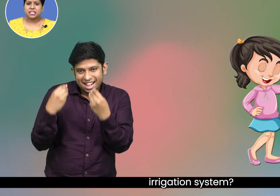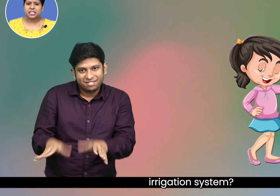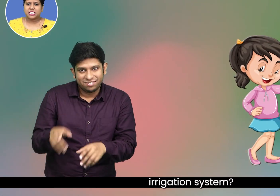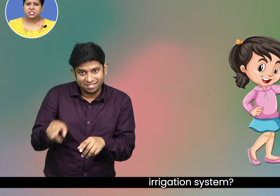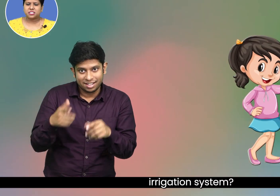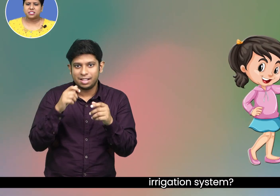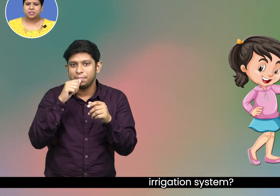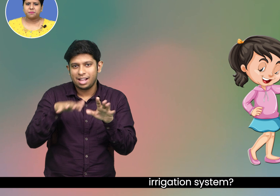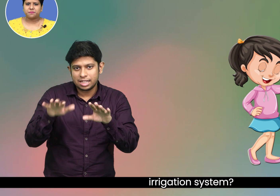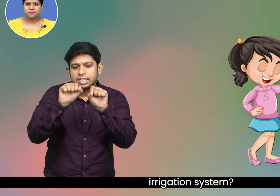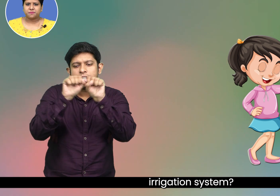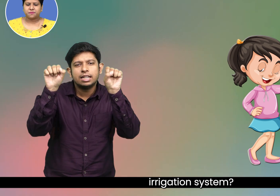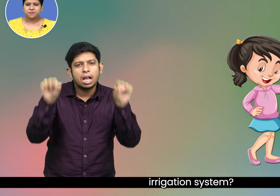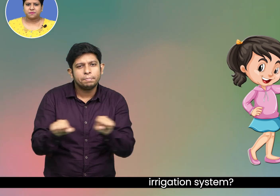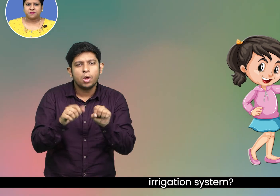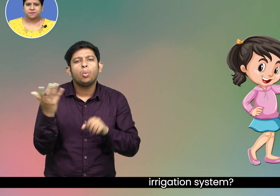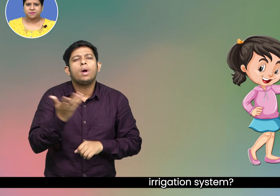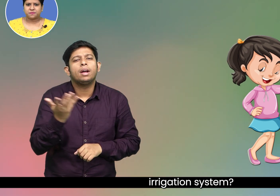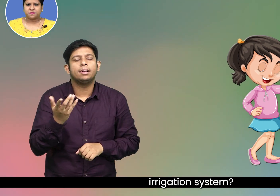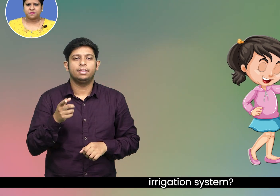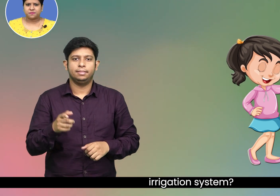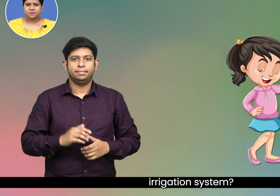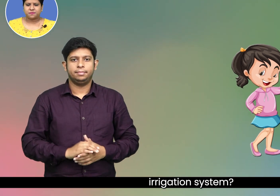lift irrigation system?